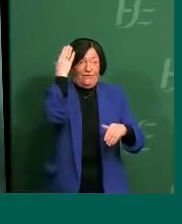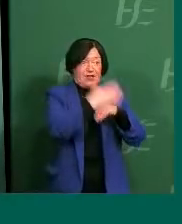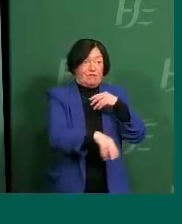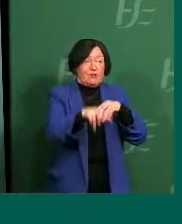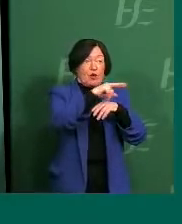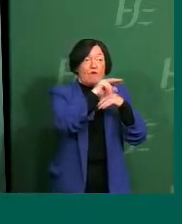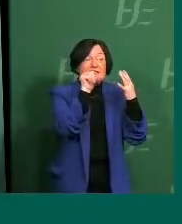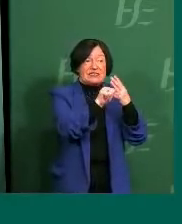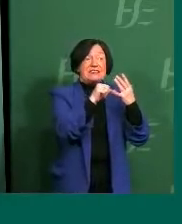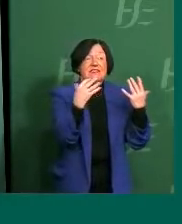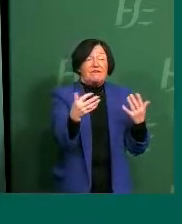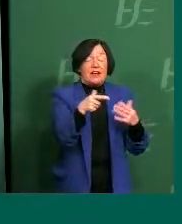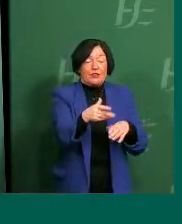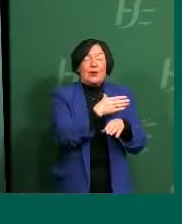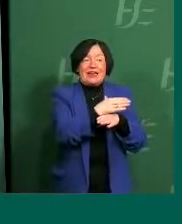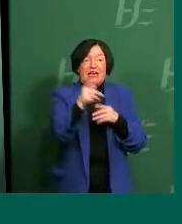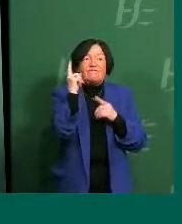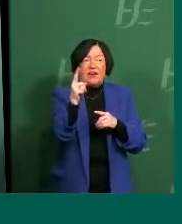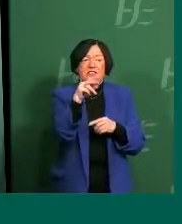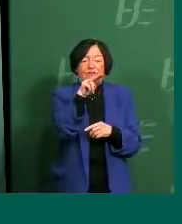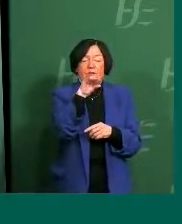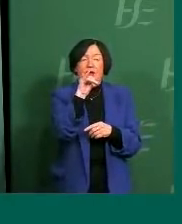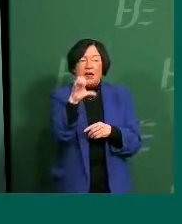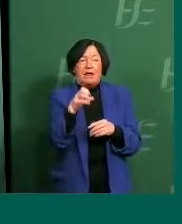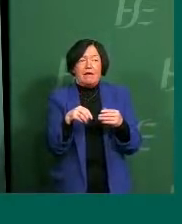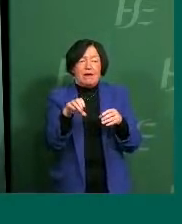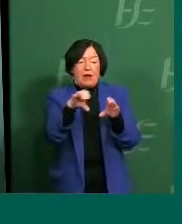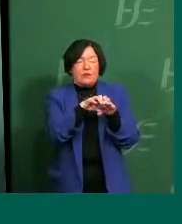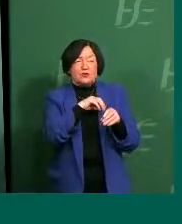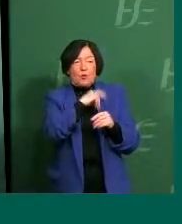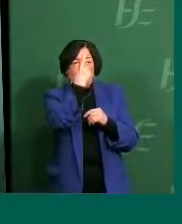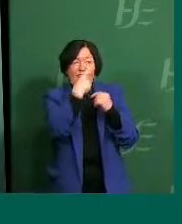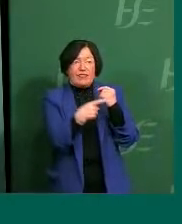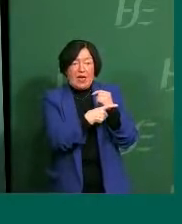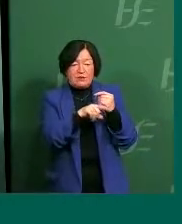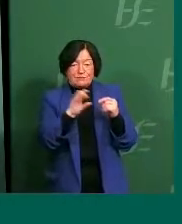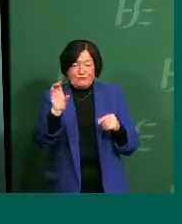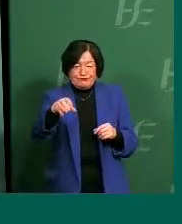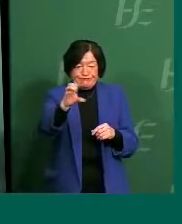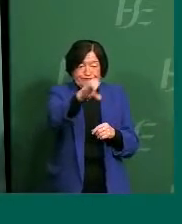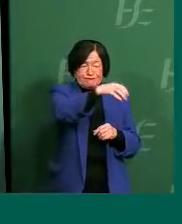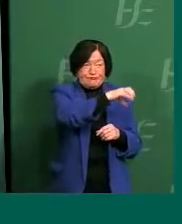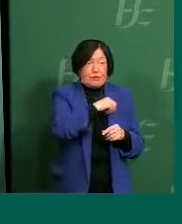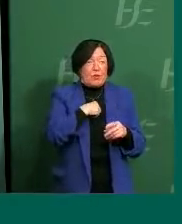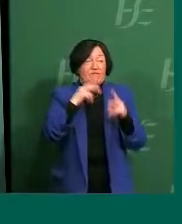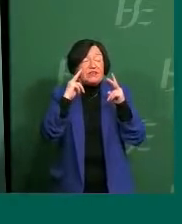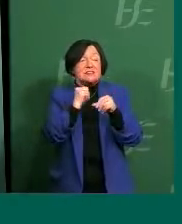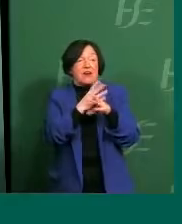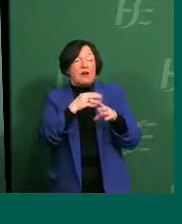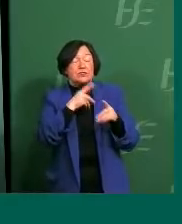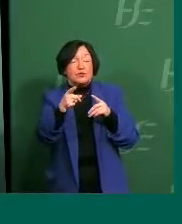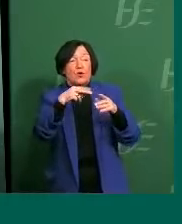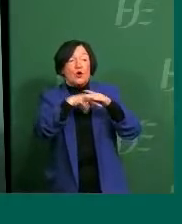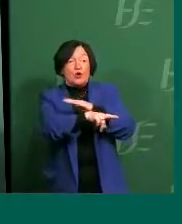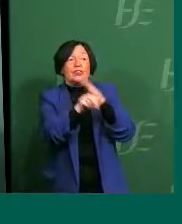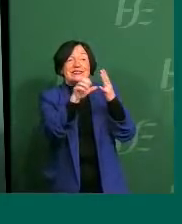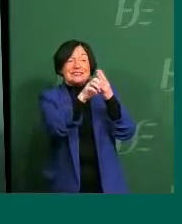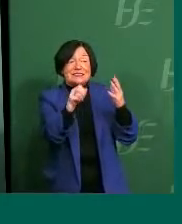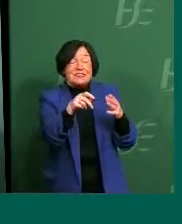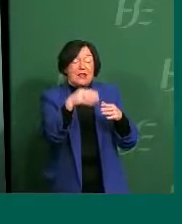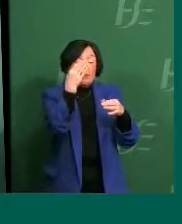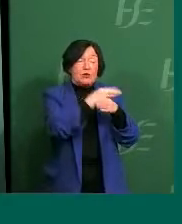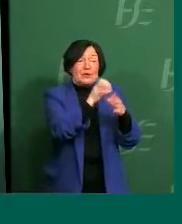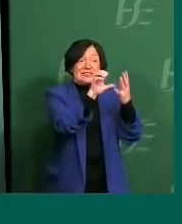over 65s, which was the initial advice from NIAC, close to 1,000 facilities. We then had to visit all facilities to do those under 60,